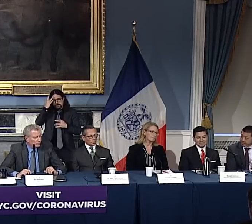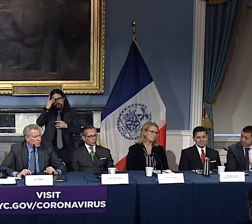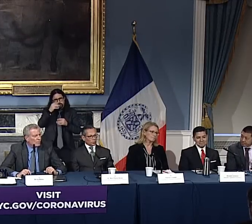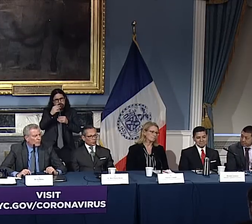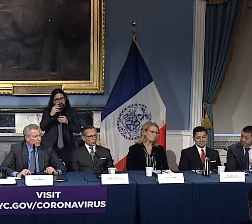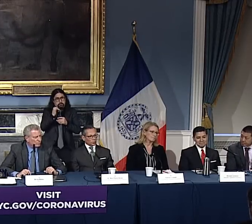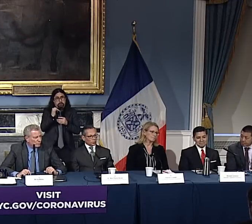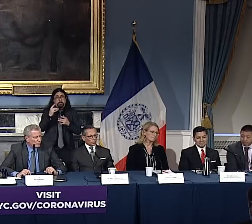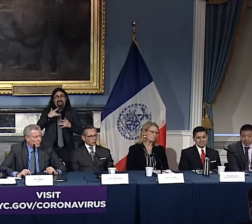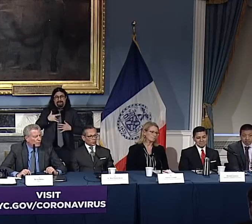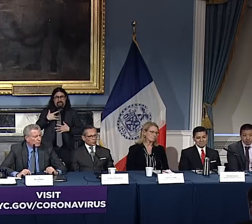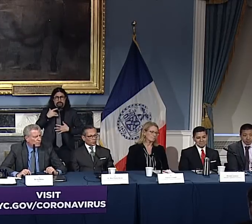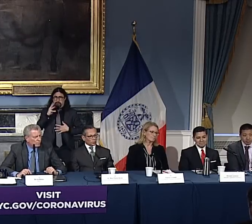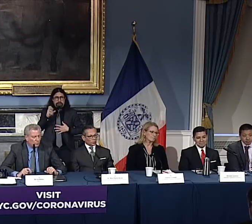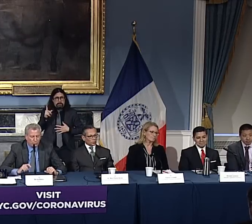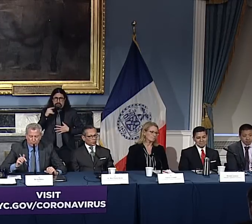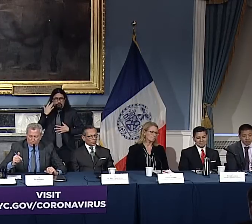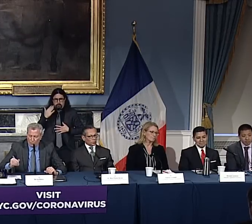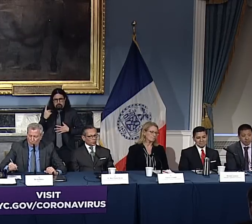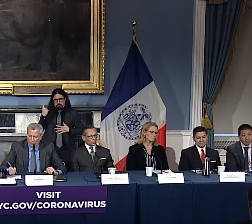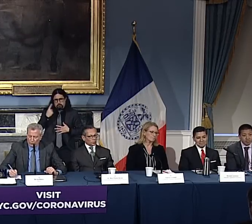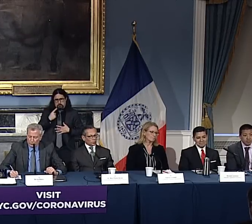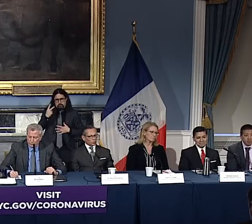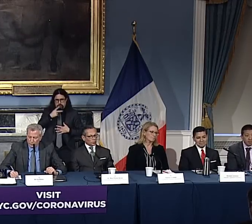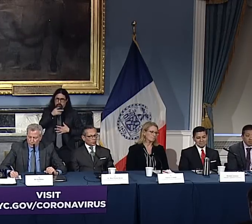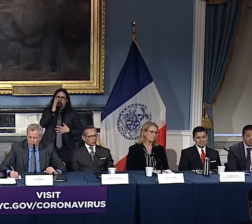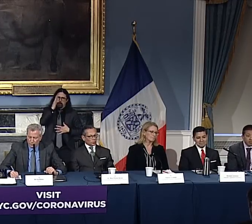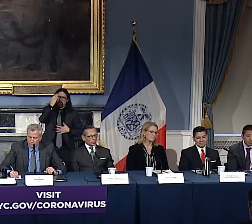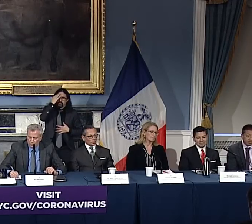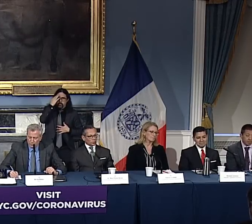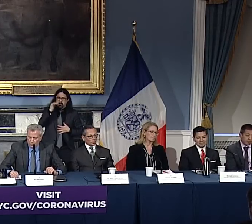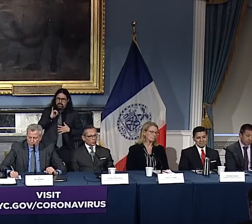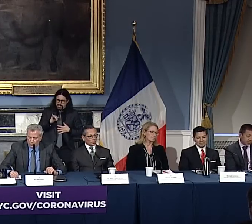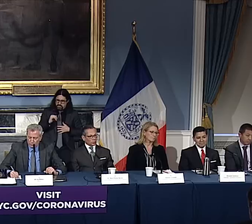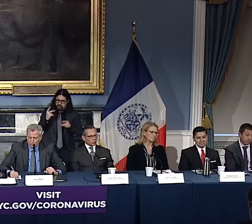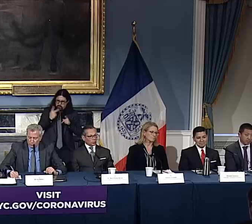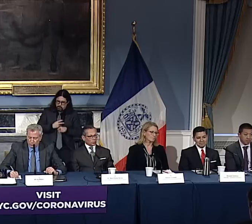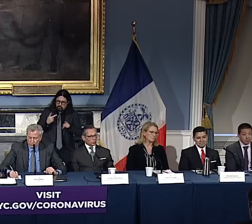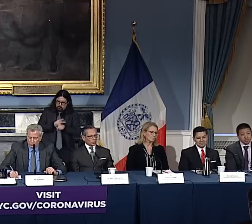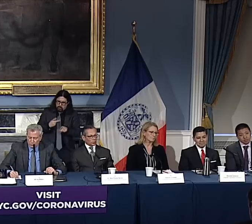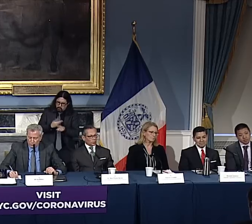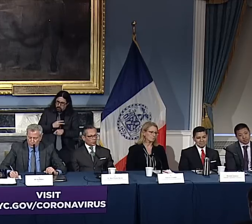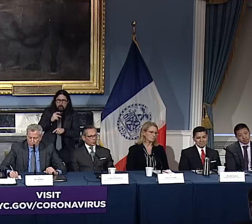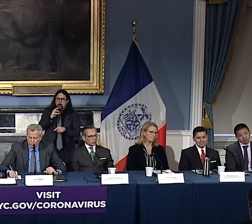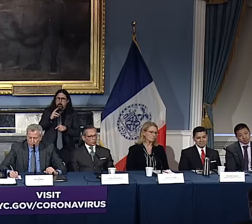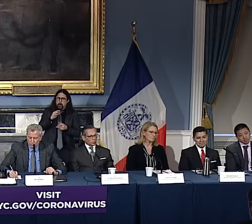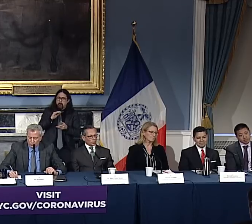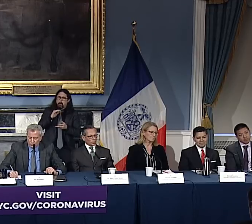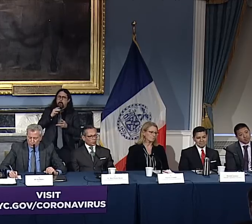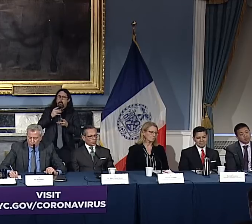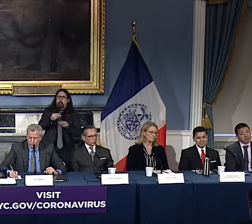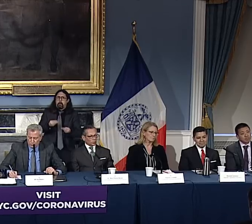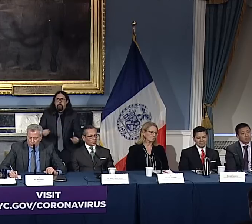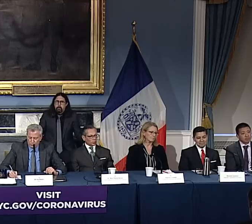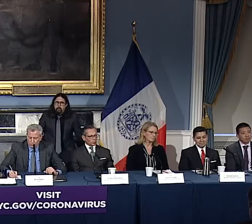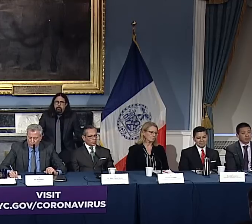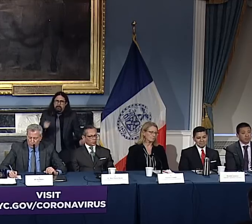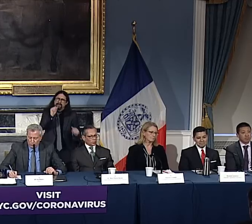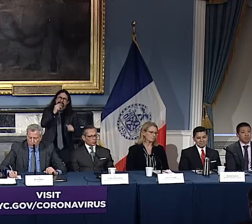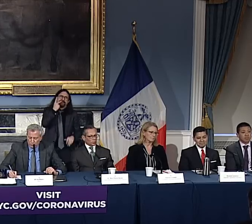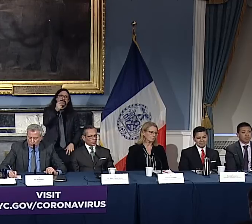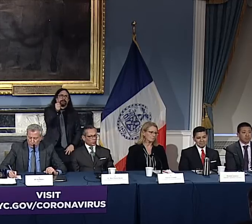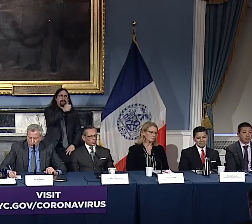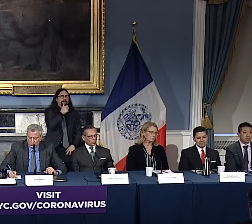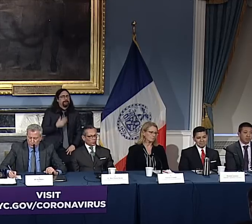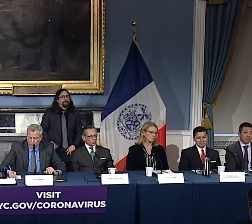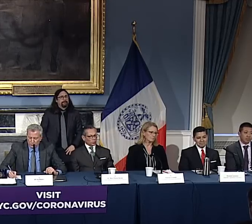morning, Dr. Mary Bassett. She said that she was very worried that it doesn't look like New York City is prepared. Her predecessor,